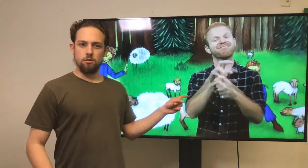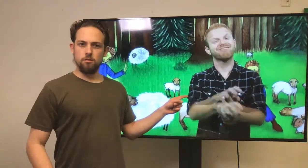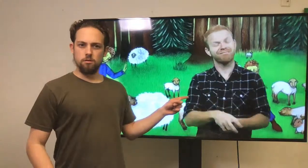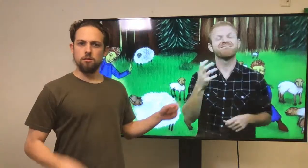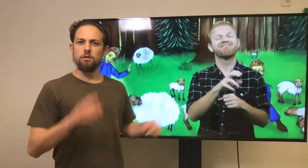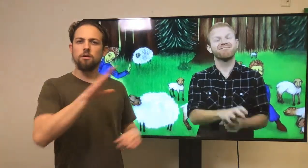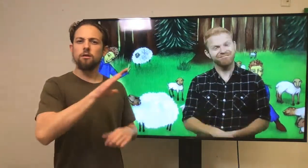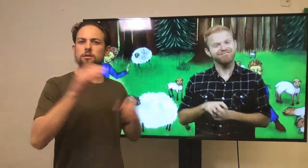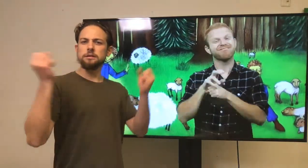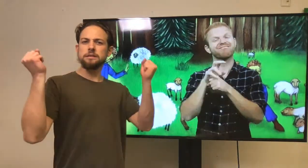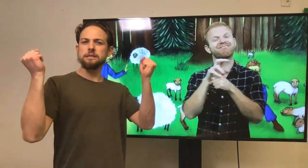Let's start with this one.